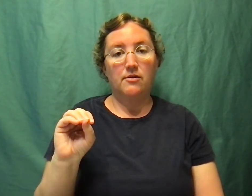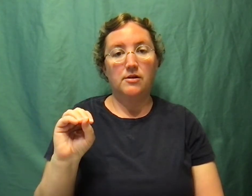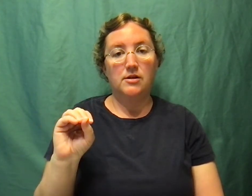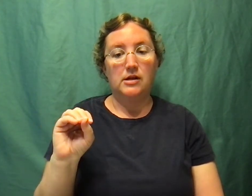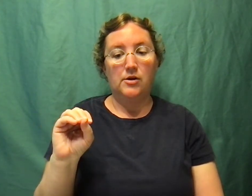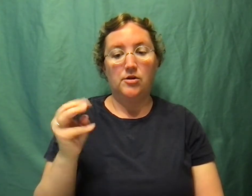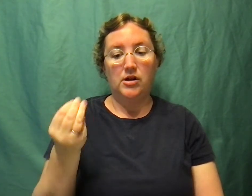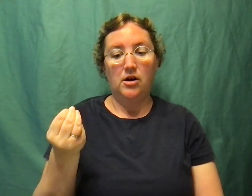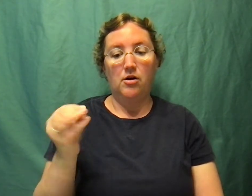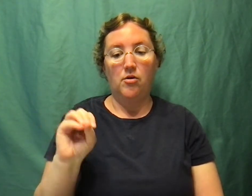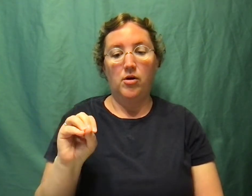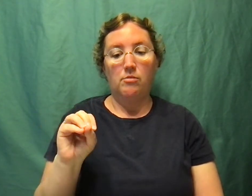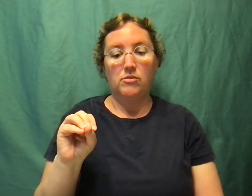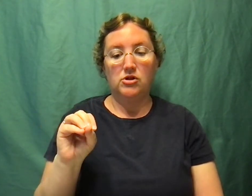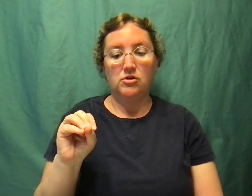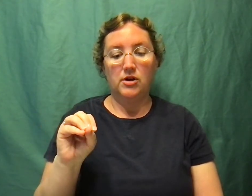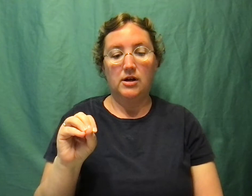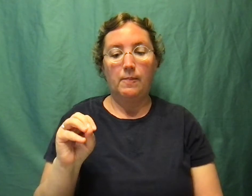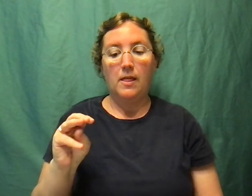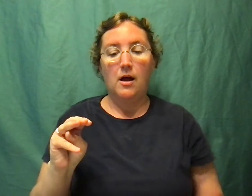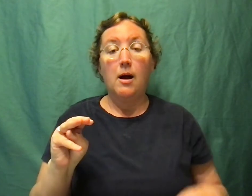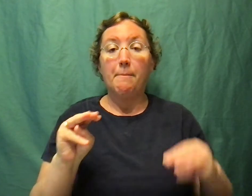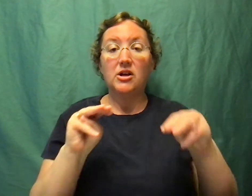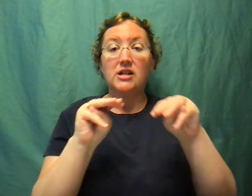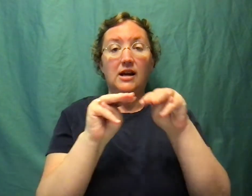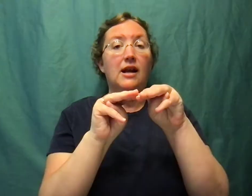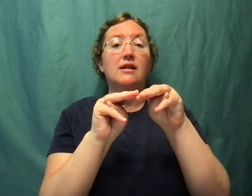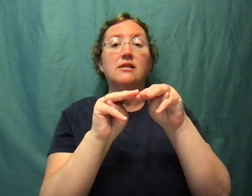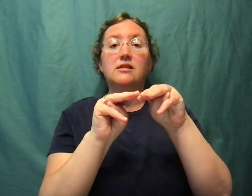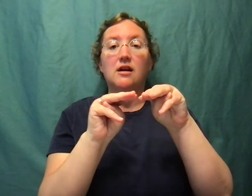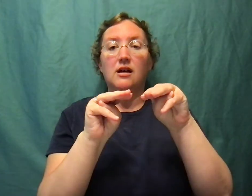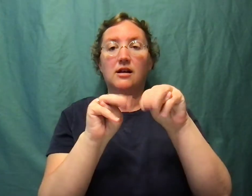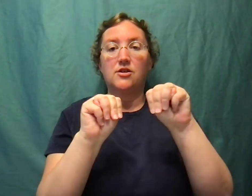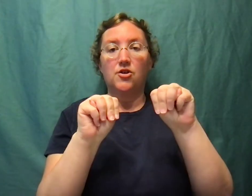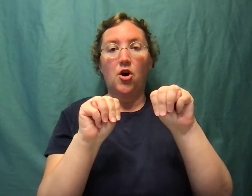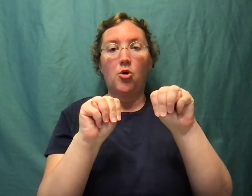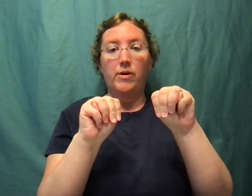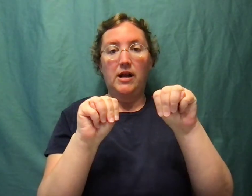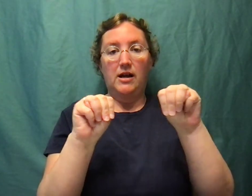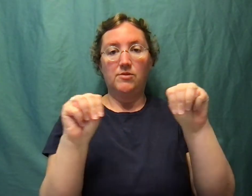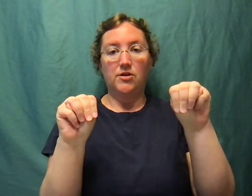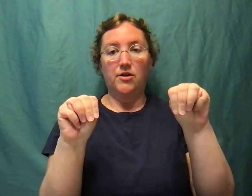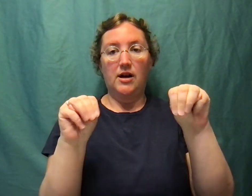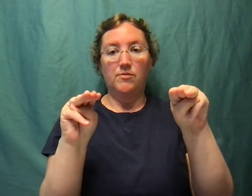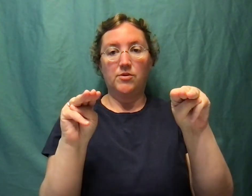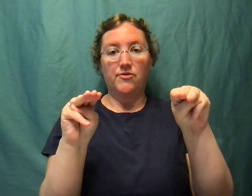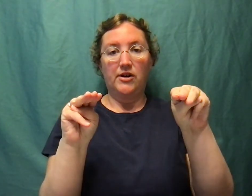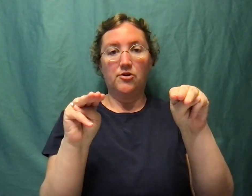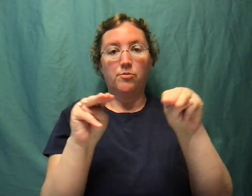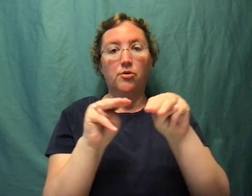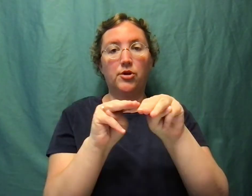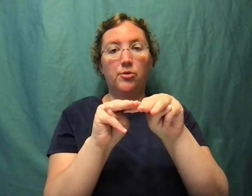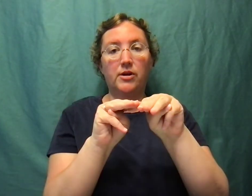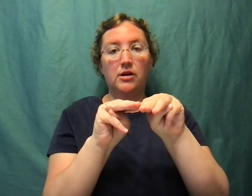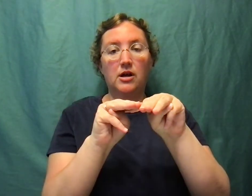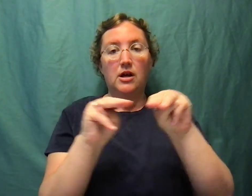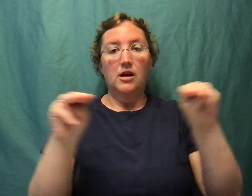to the O. Missouri. Montana has a sign. It's your open M, so your M's with your fingers pulled open,